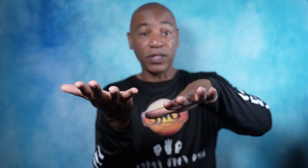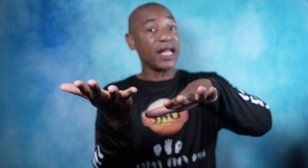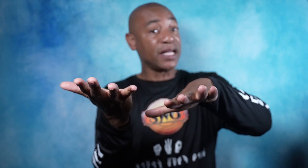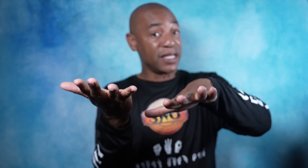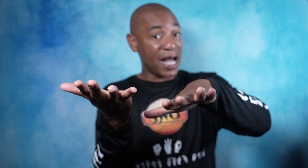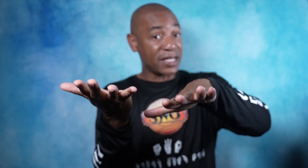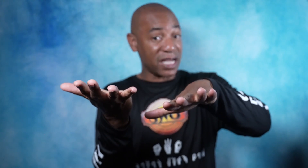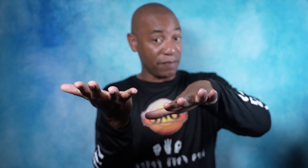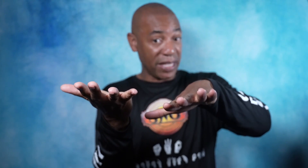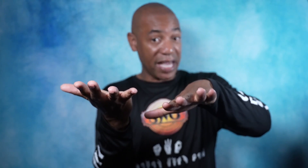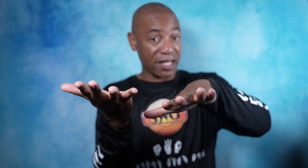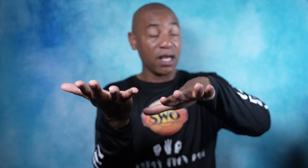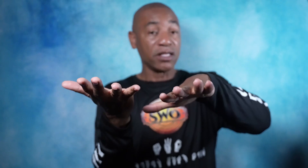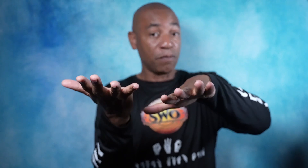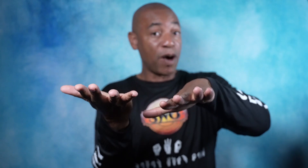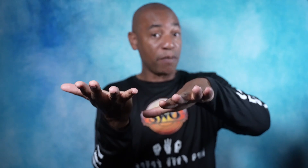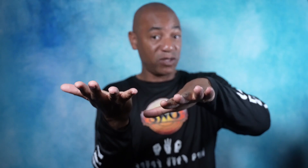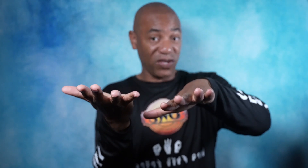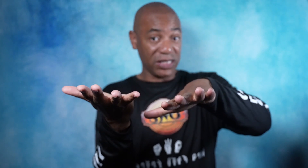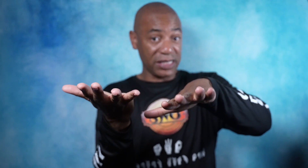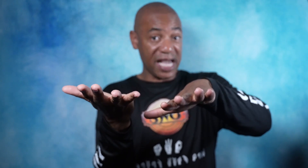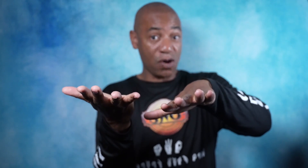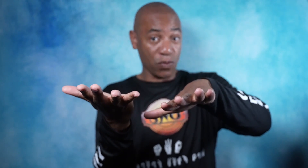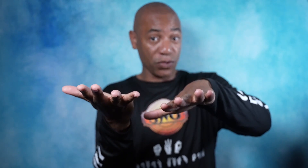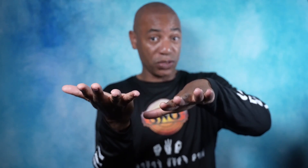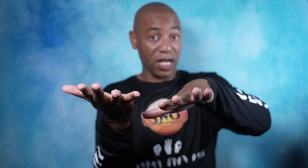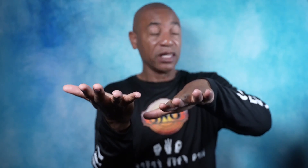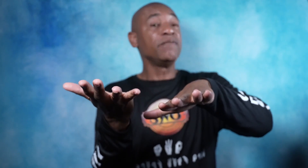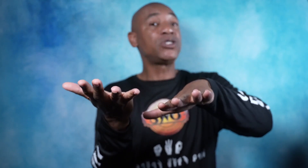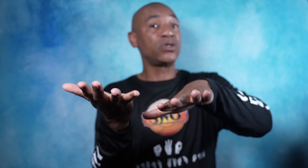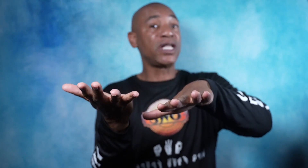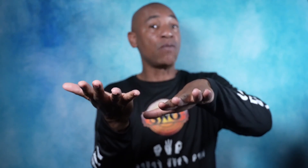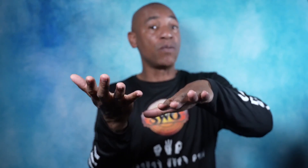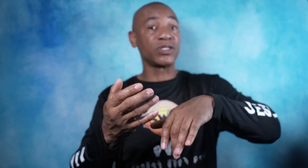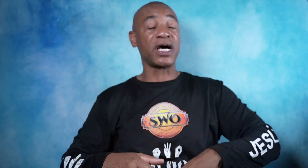and the non-dominant hand, the palm is facing downwards. Let me show you that one more time.